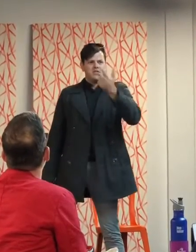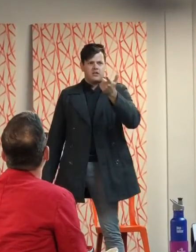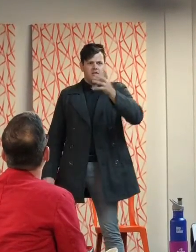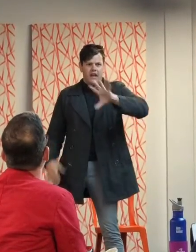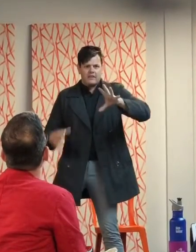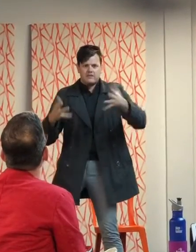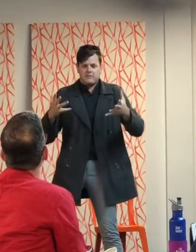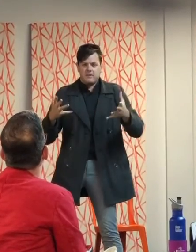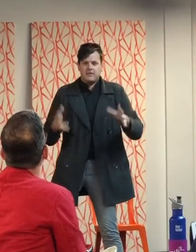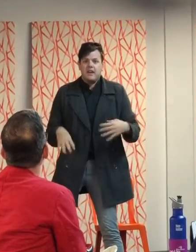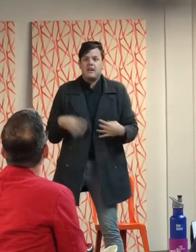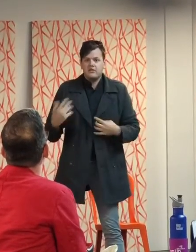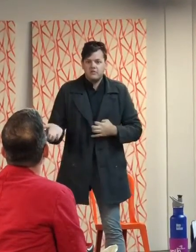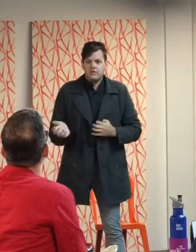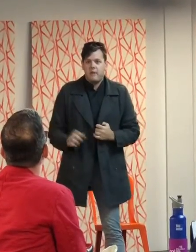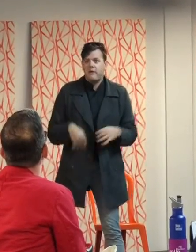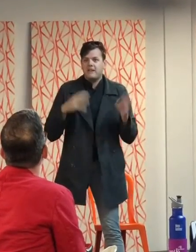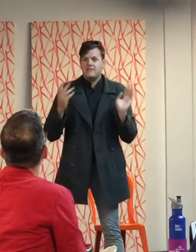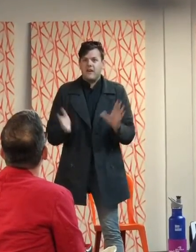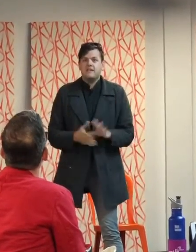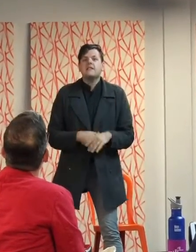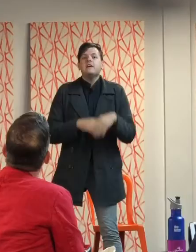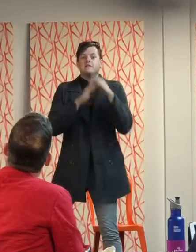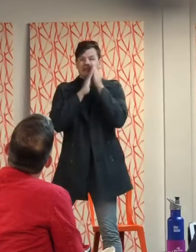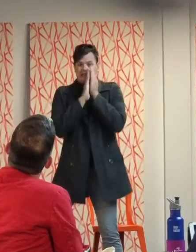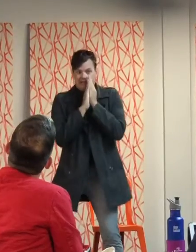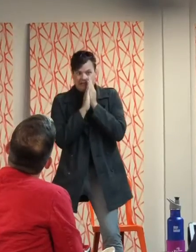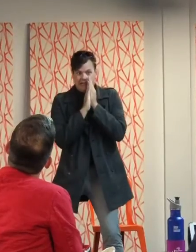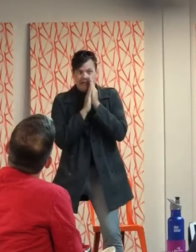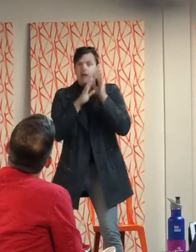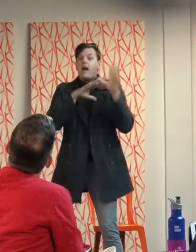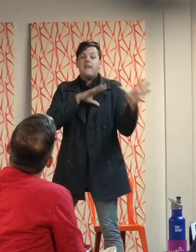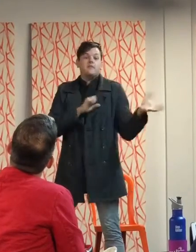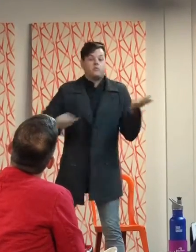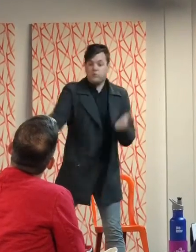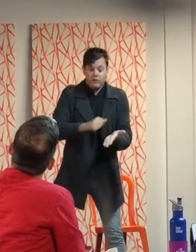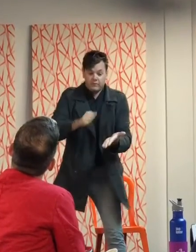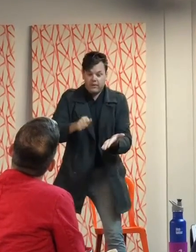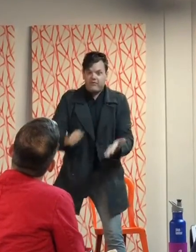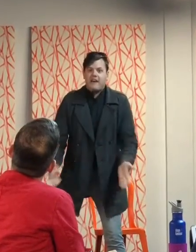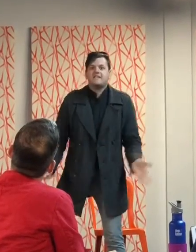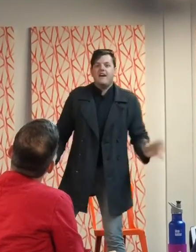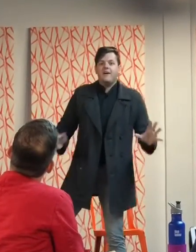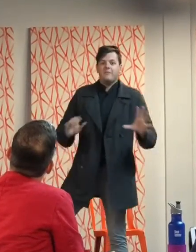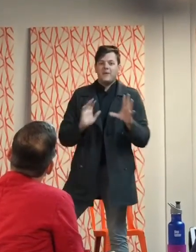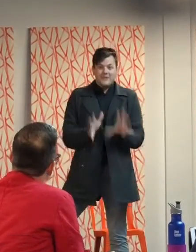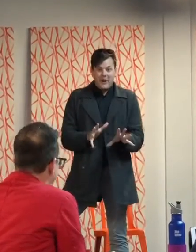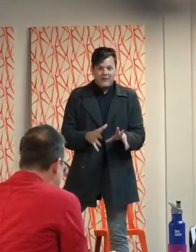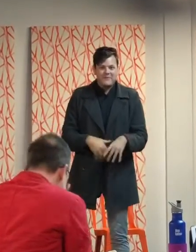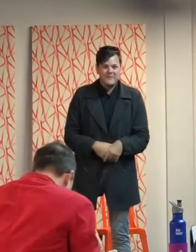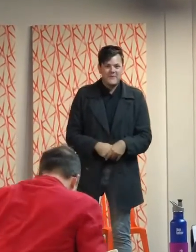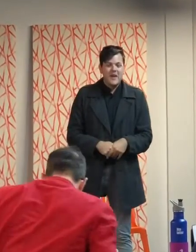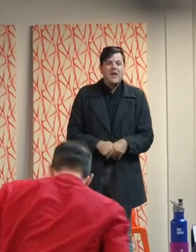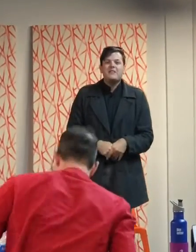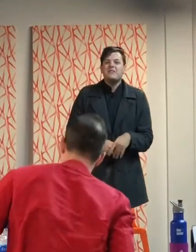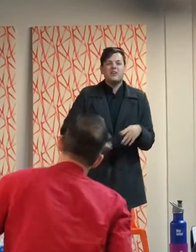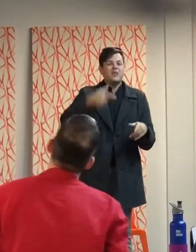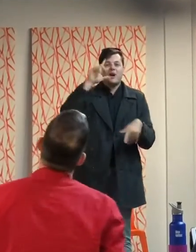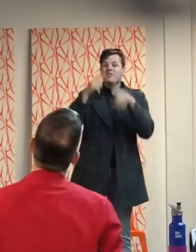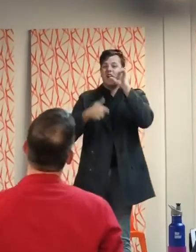Jellicle Cats or something like that. And Andrew Lloyd Webber and his friends took a lot of cocaine and then wrote it really fast. So, they took a lot of shots